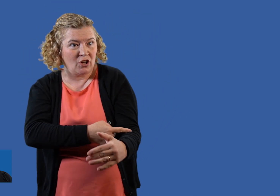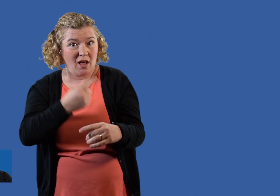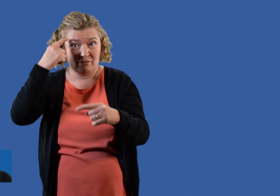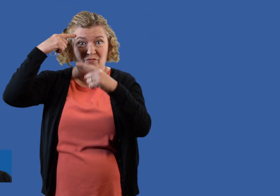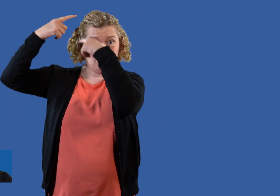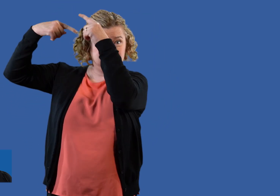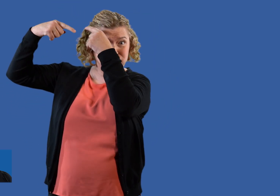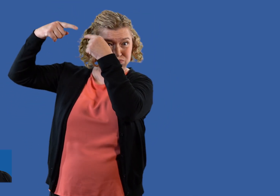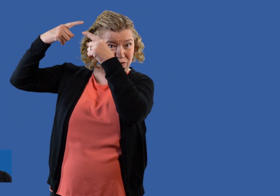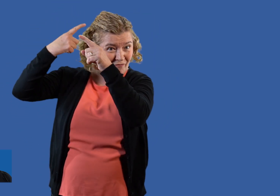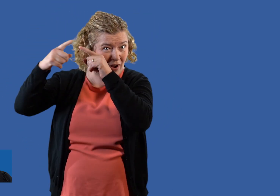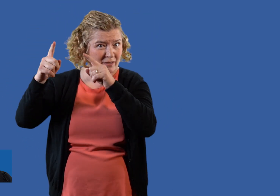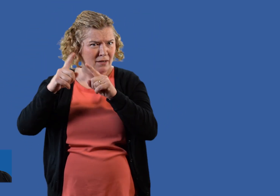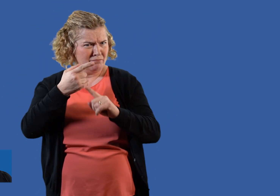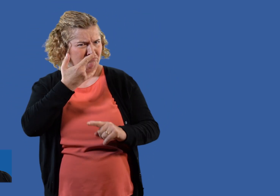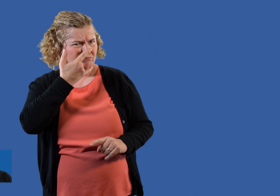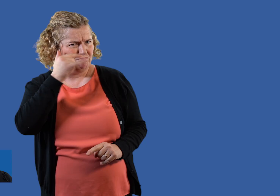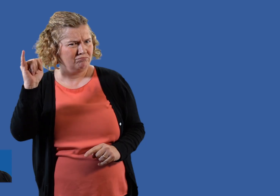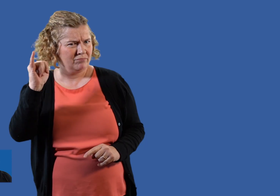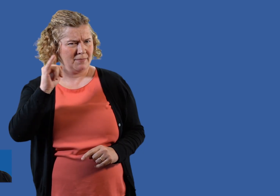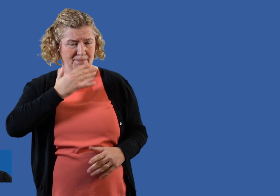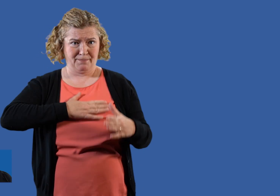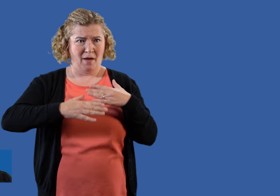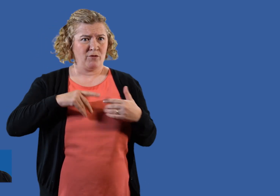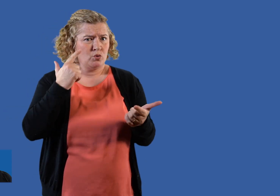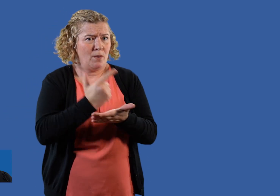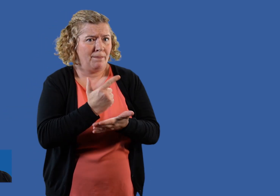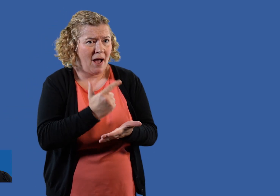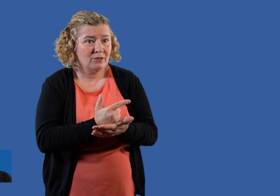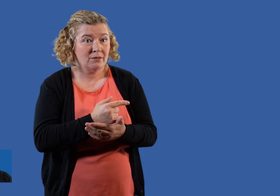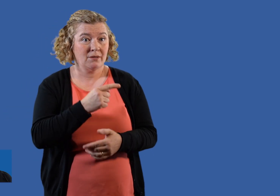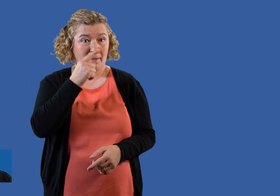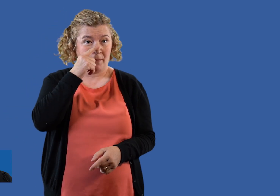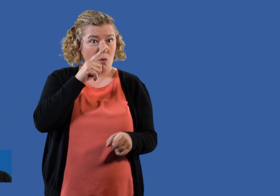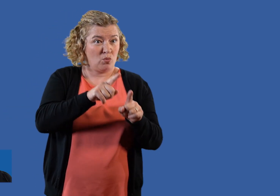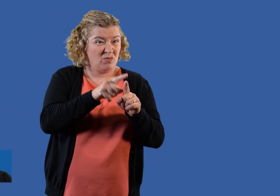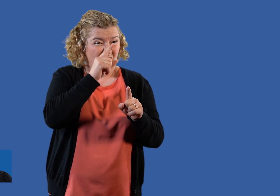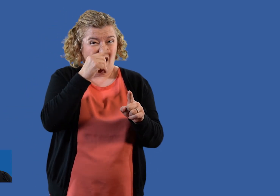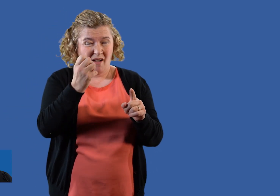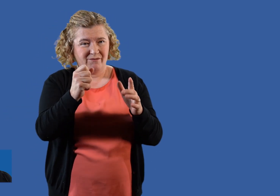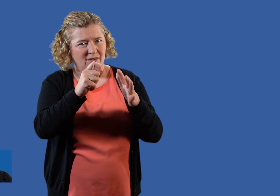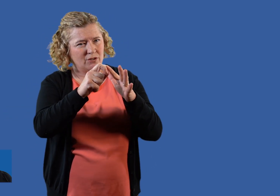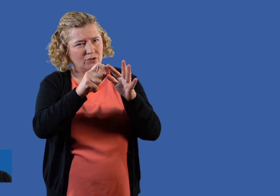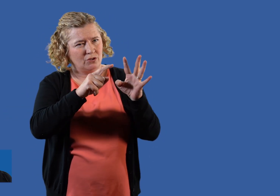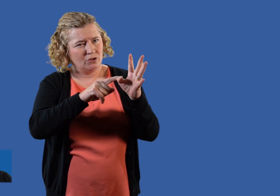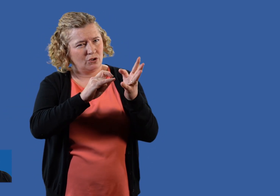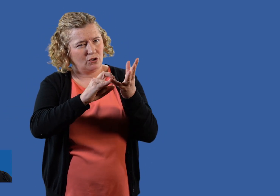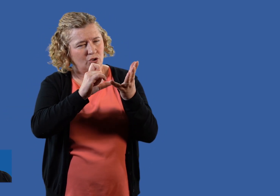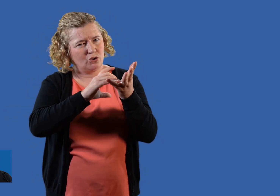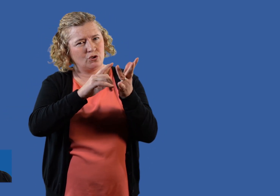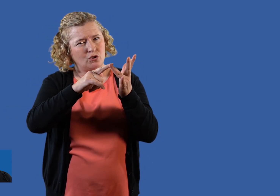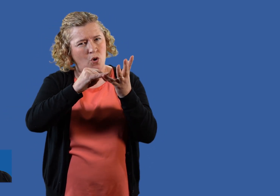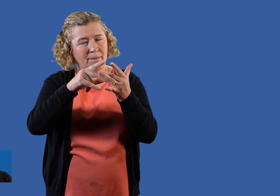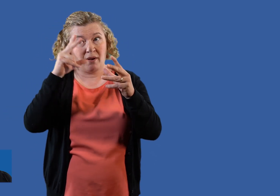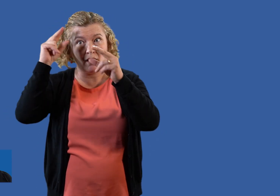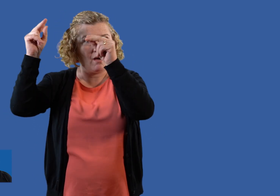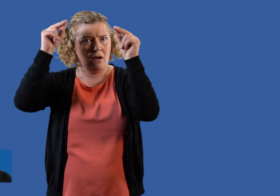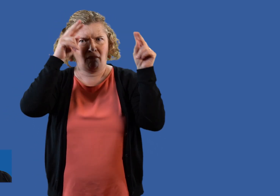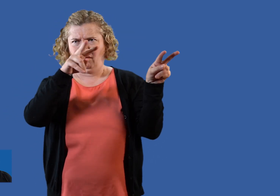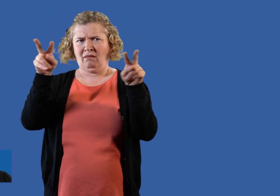intense energy, racing thoughts, and other extreme or exaggerated behaviours. They can also experience psychosis, it's